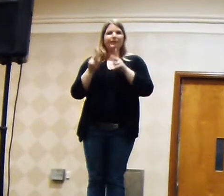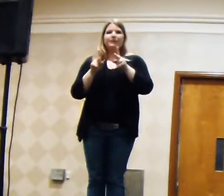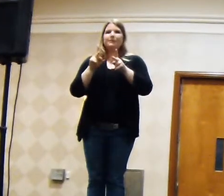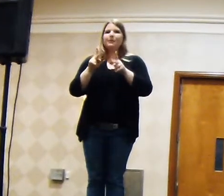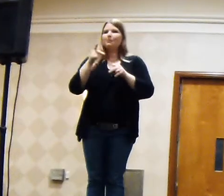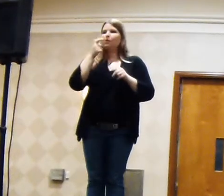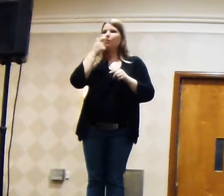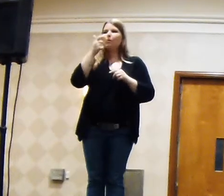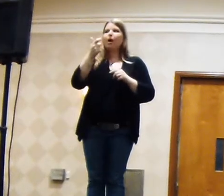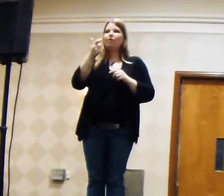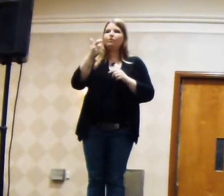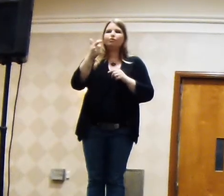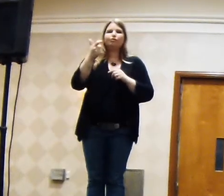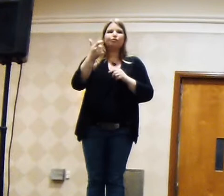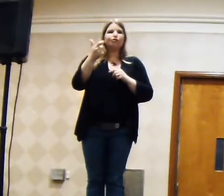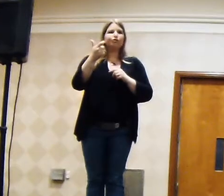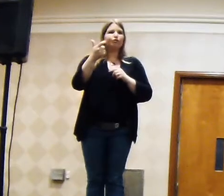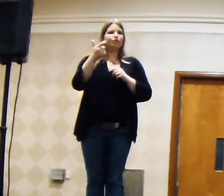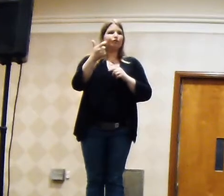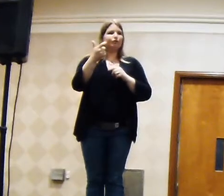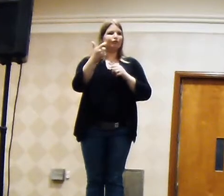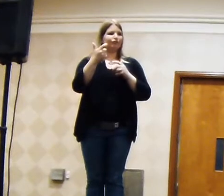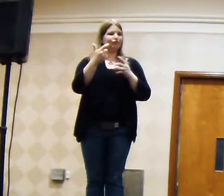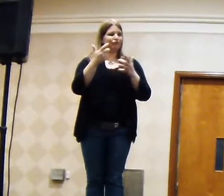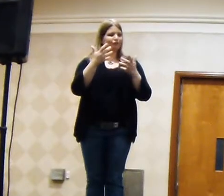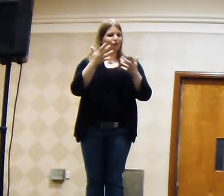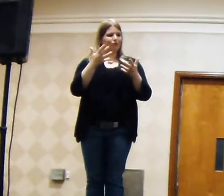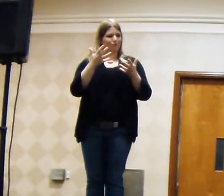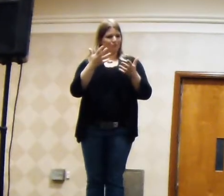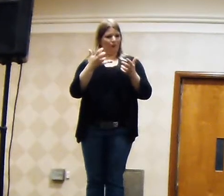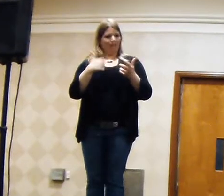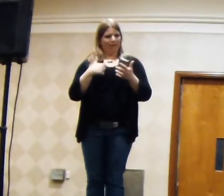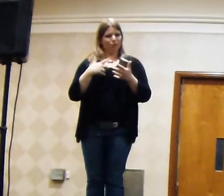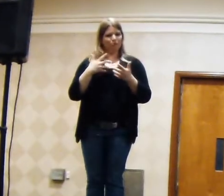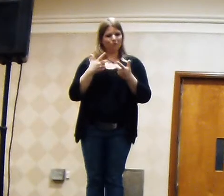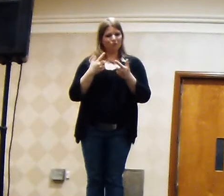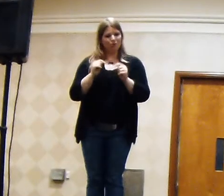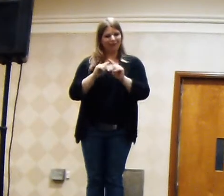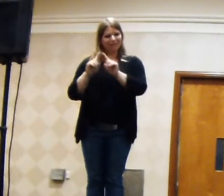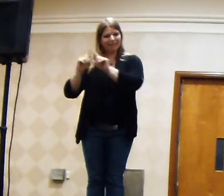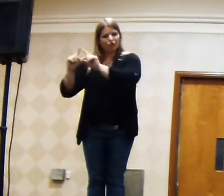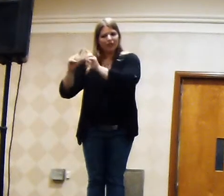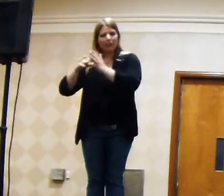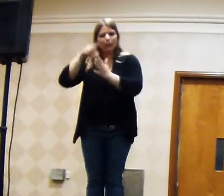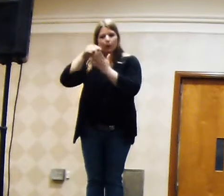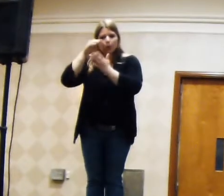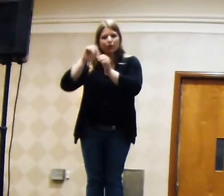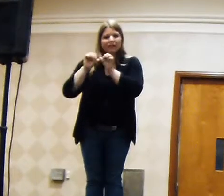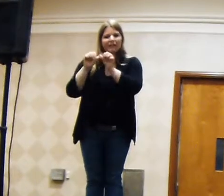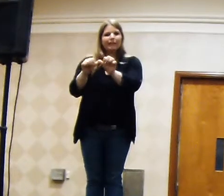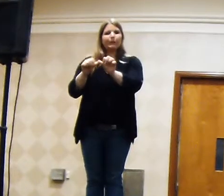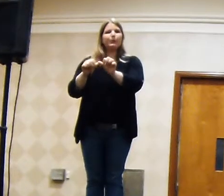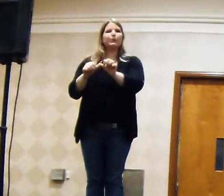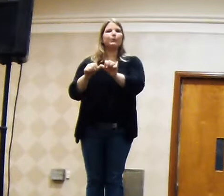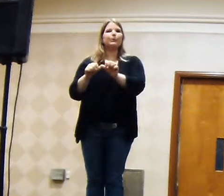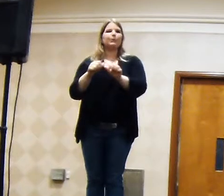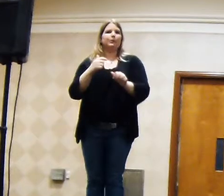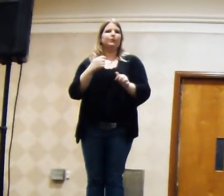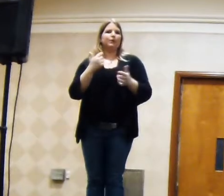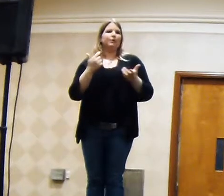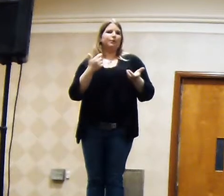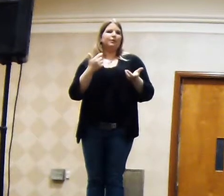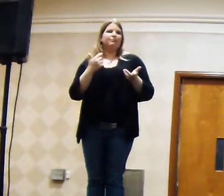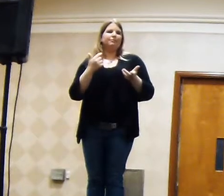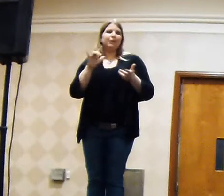like try new things, keep exploring, keep learning, keep trying scary things. And I learned that